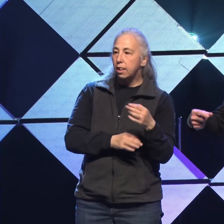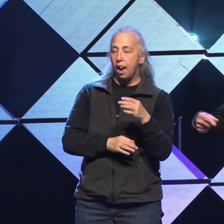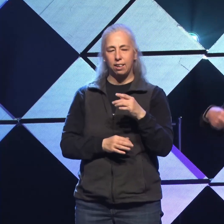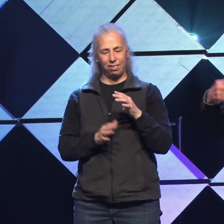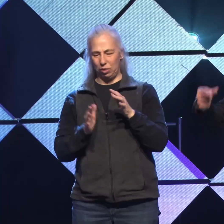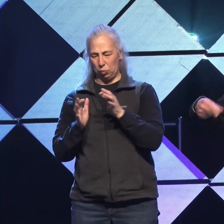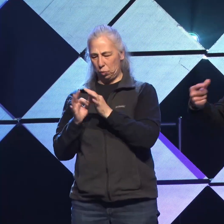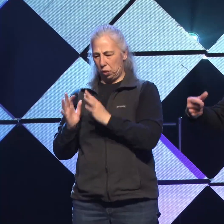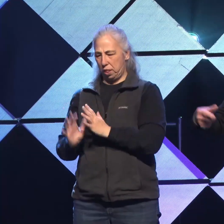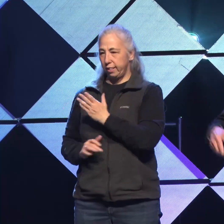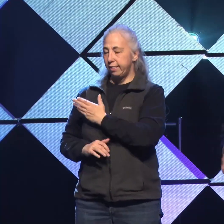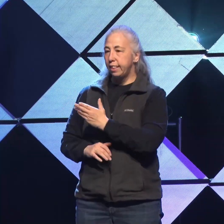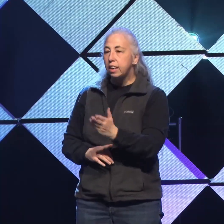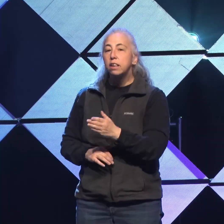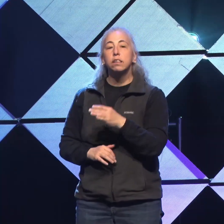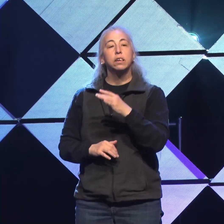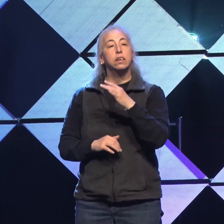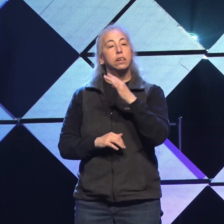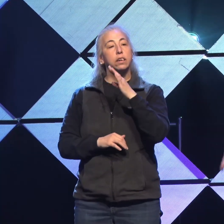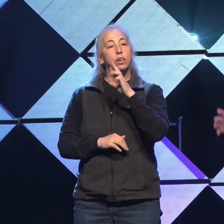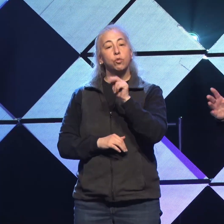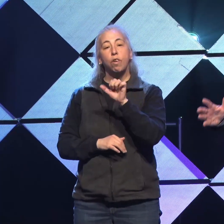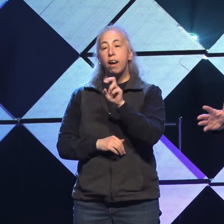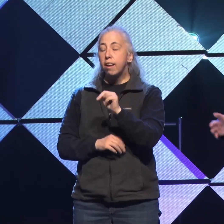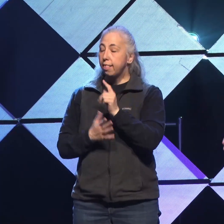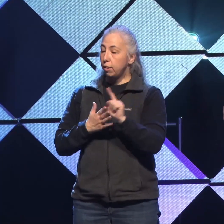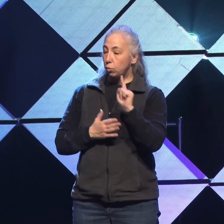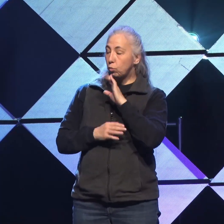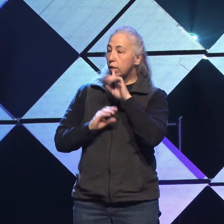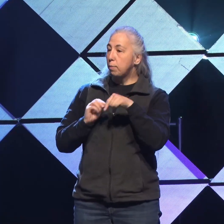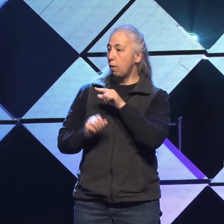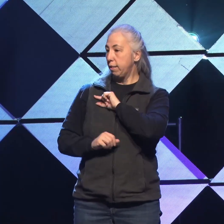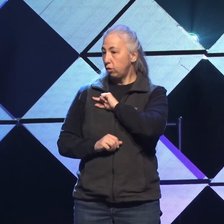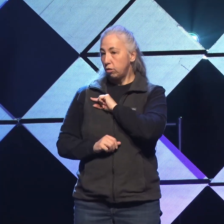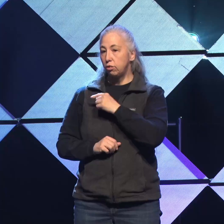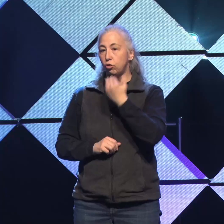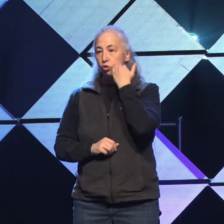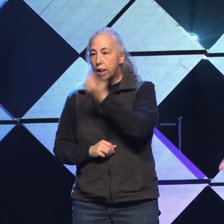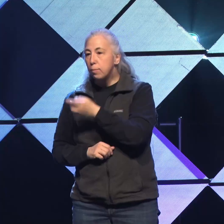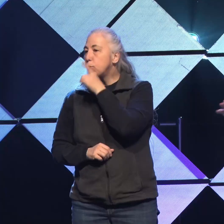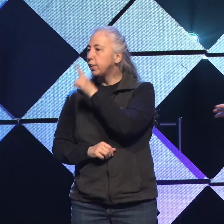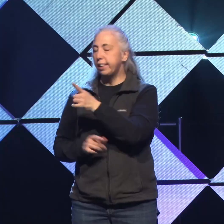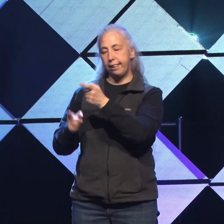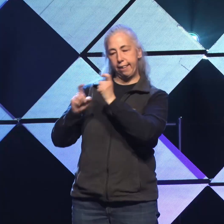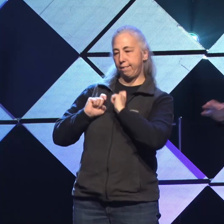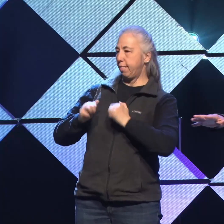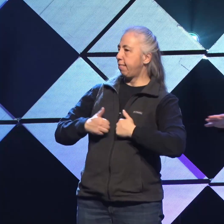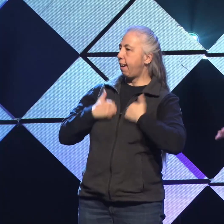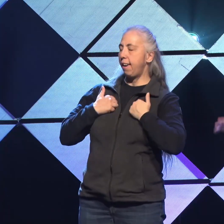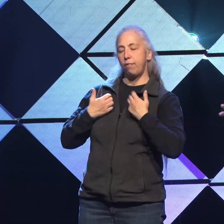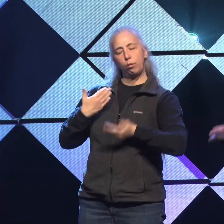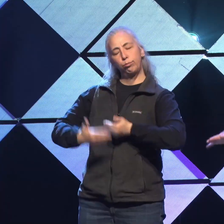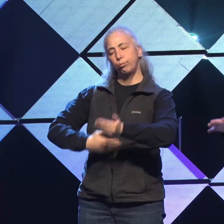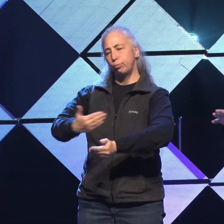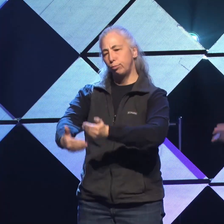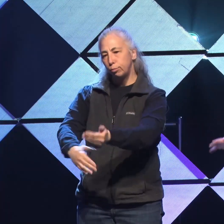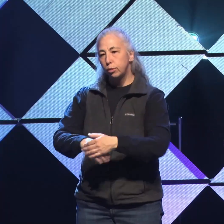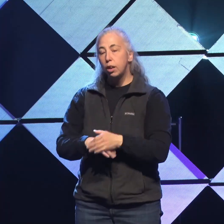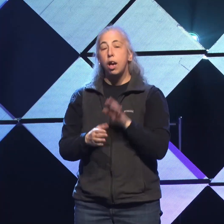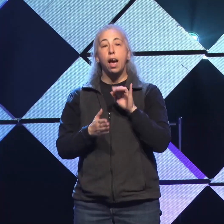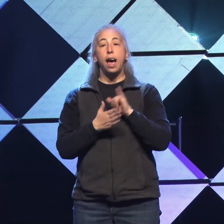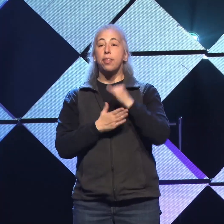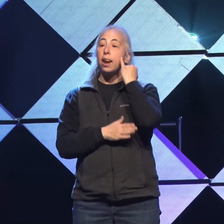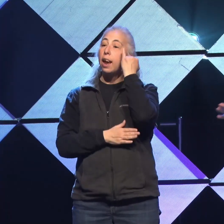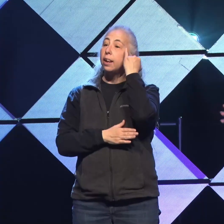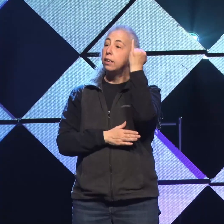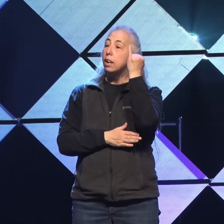like he talked about guilt and shame that do not bring us life. And I'm picking up this idea this